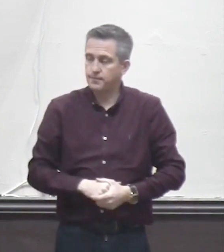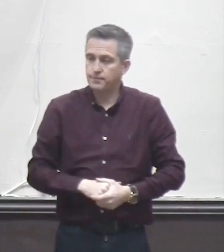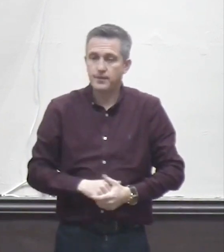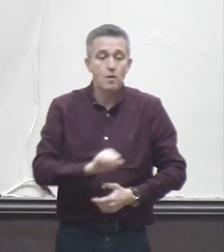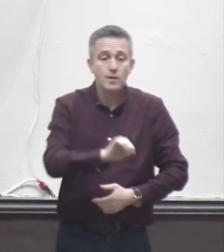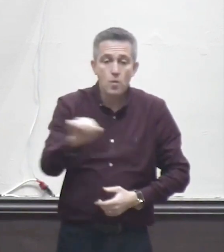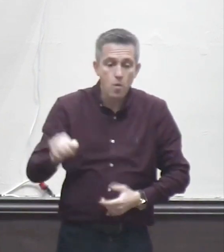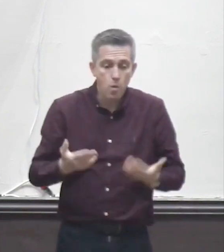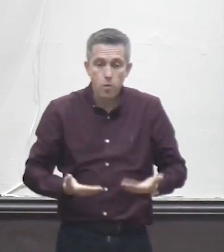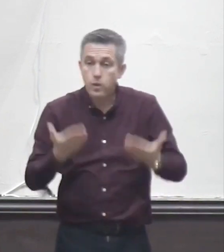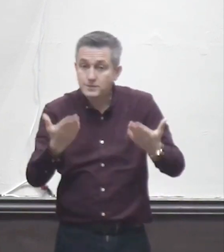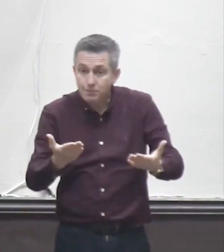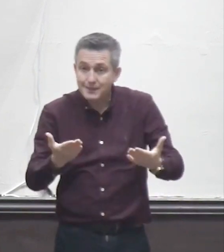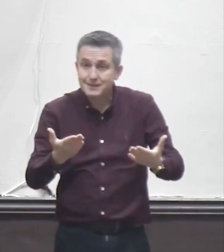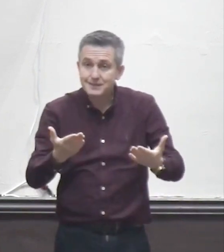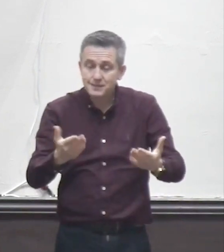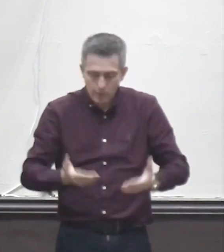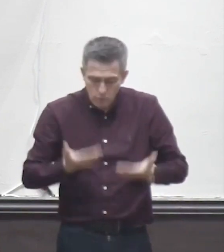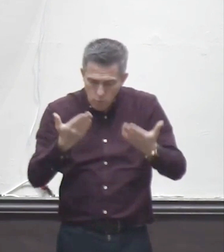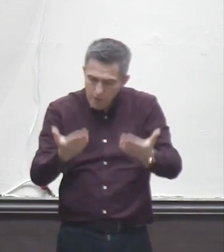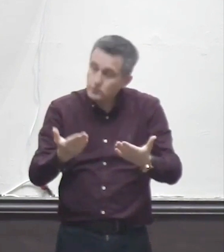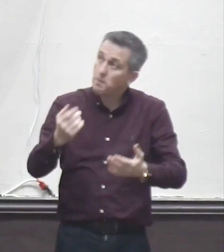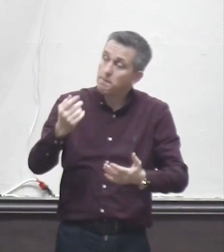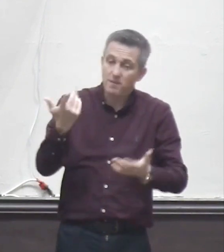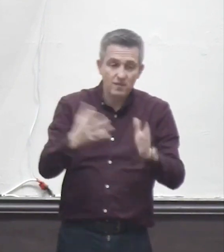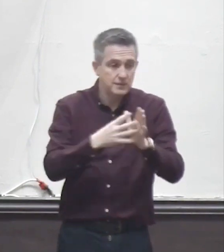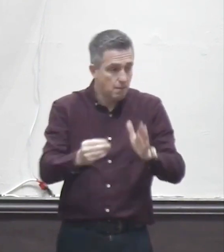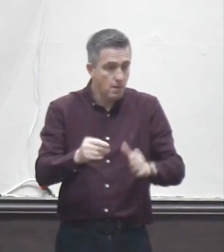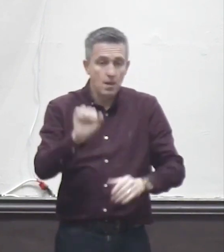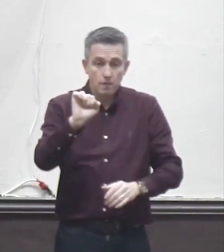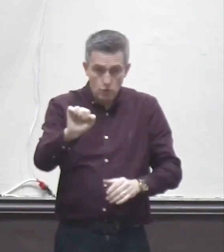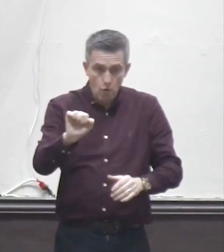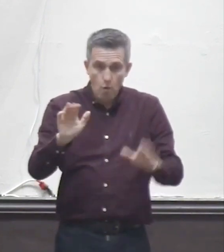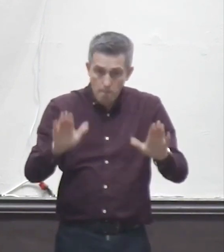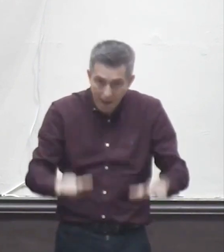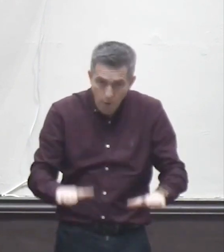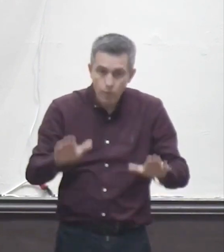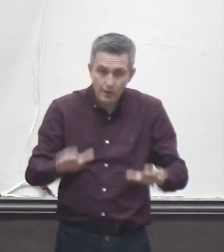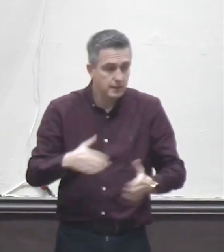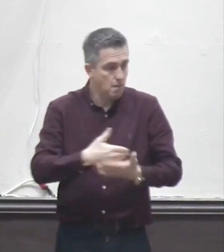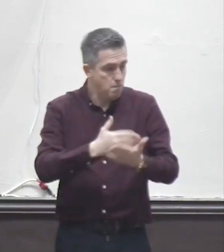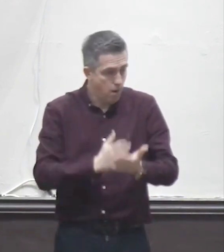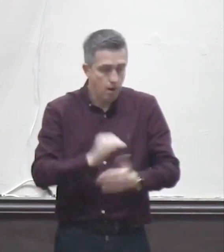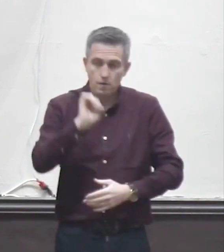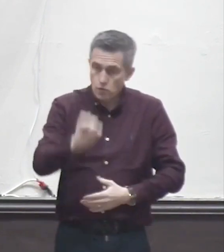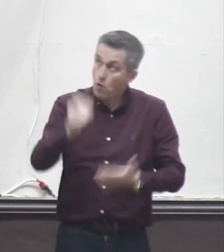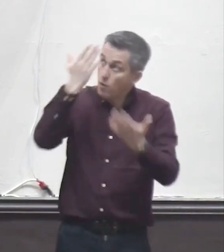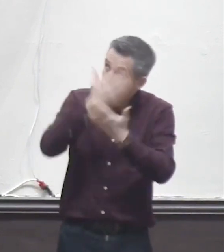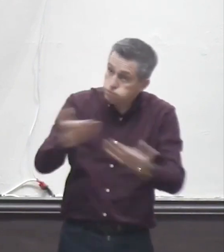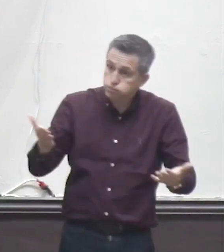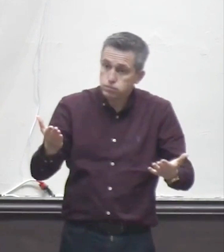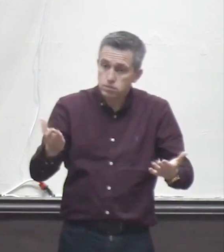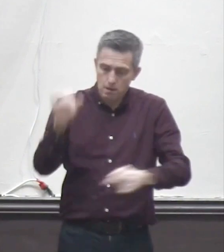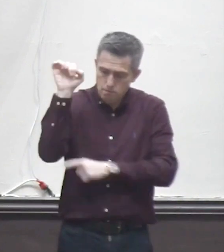your worship, if, for example, the bowing is an act of worship, the